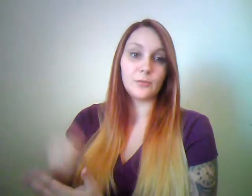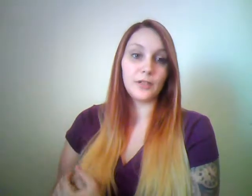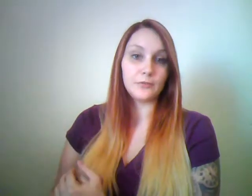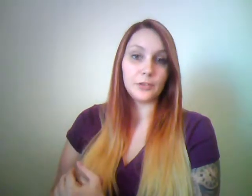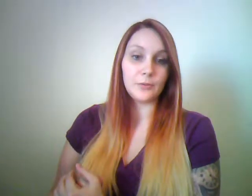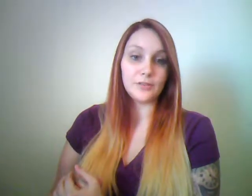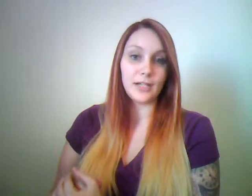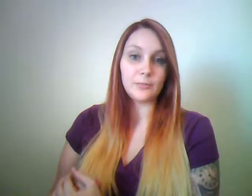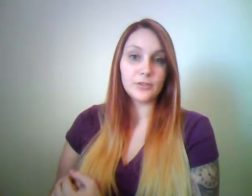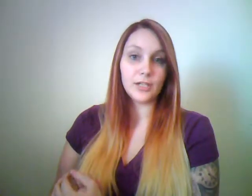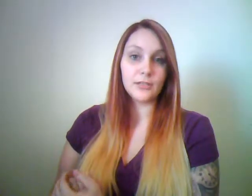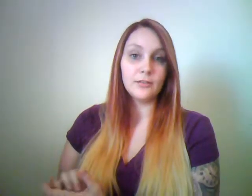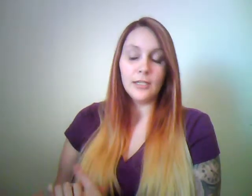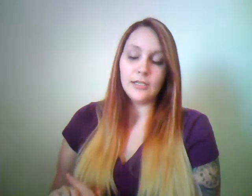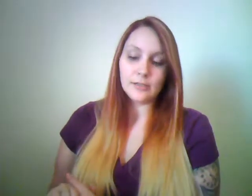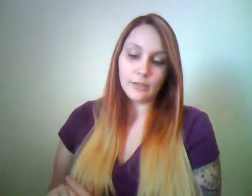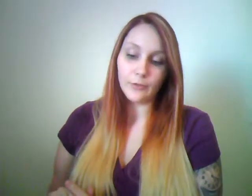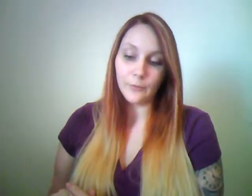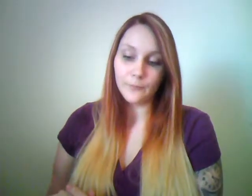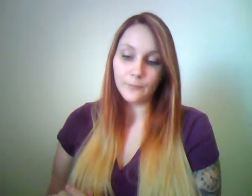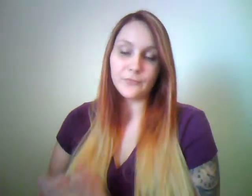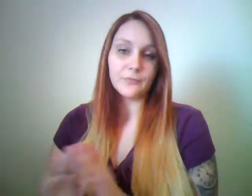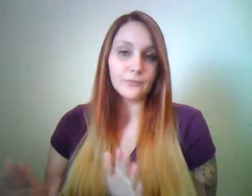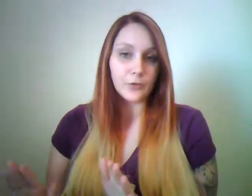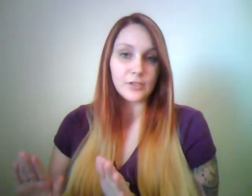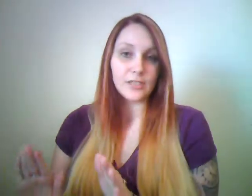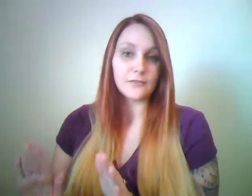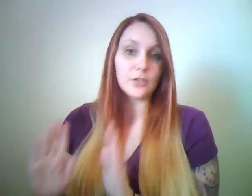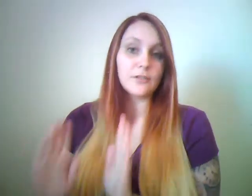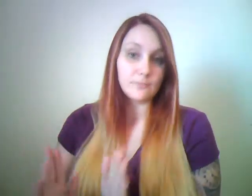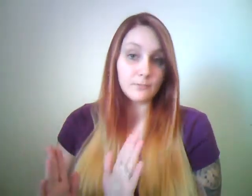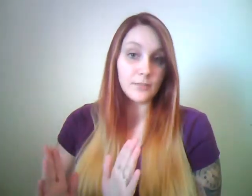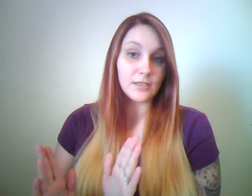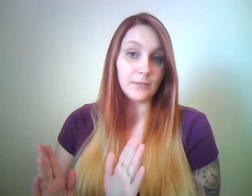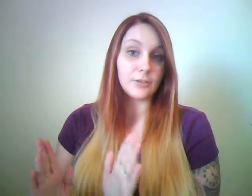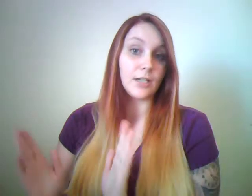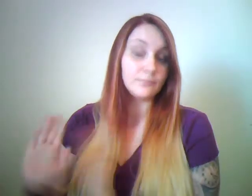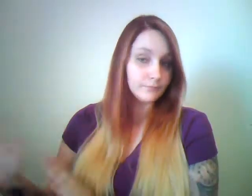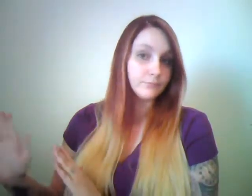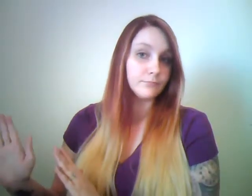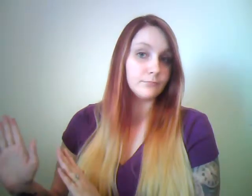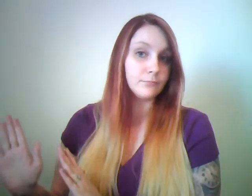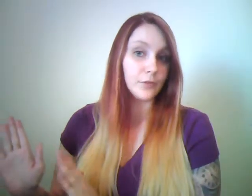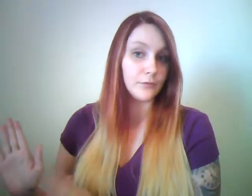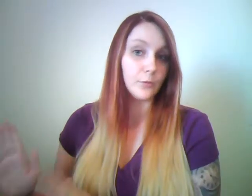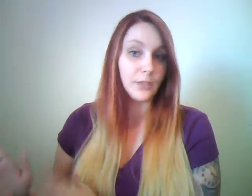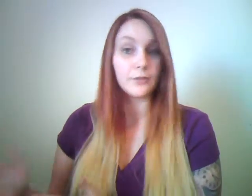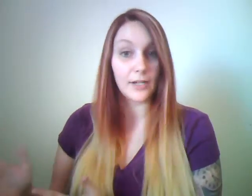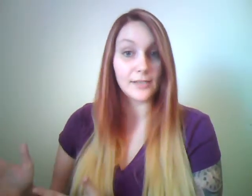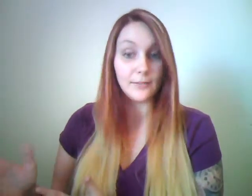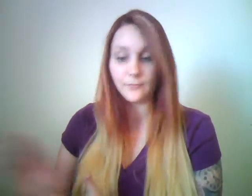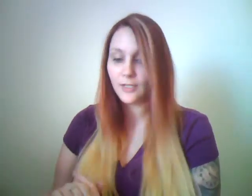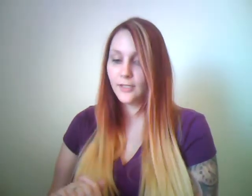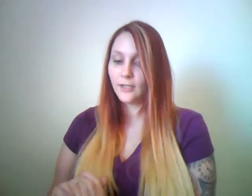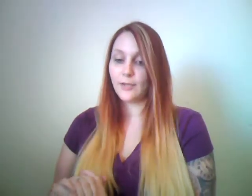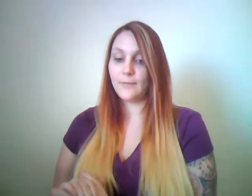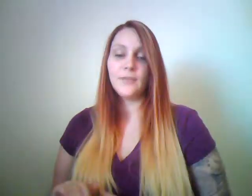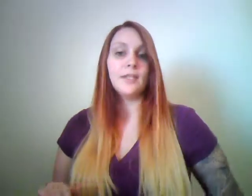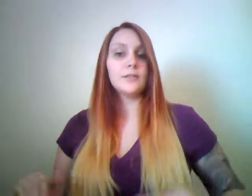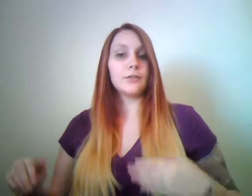wherever you establish God. So first things first, establish God. Most of you will be on the right side. Okay, so for